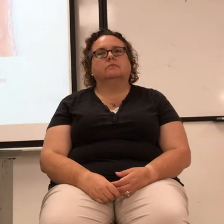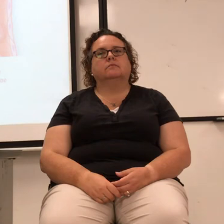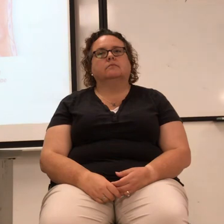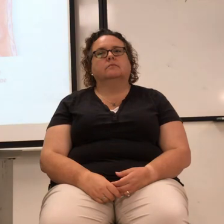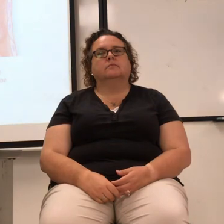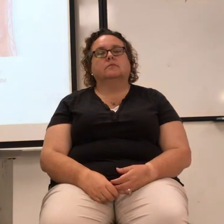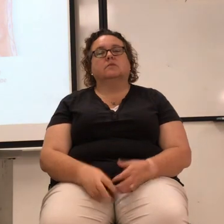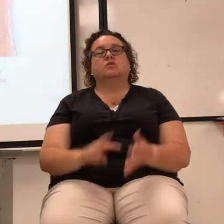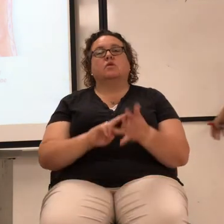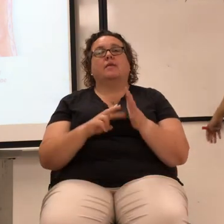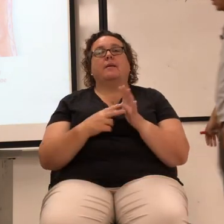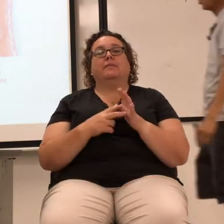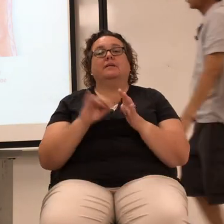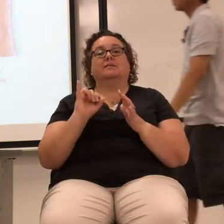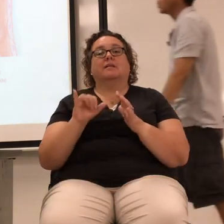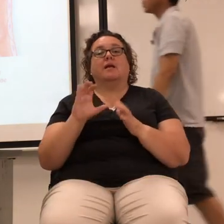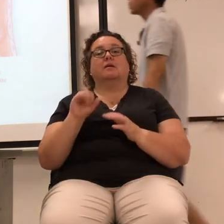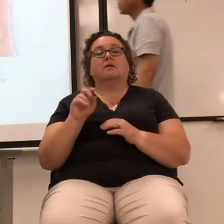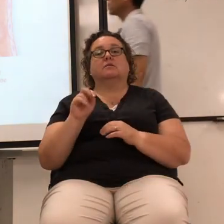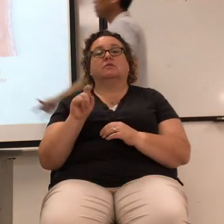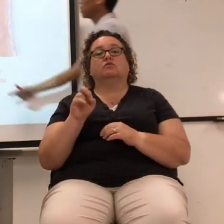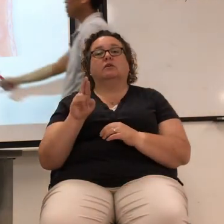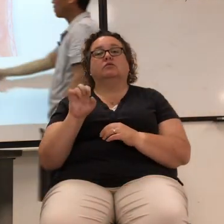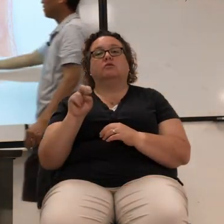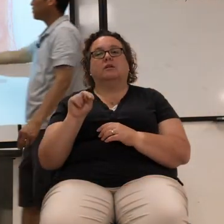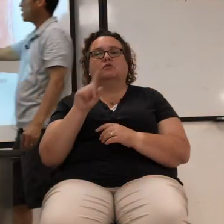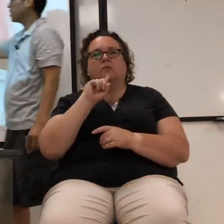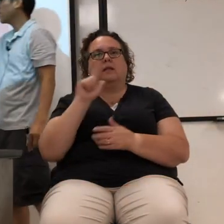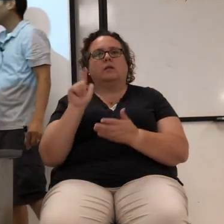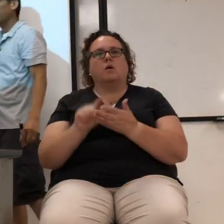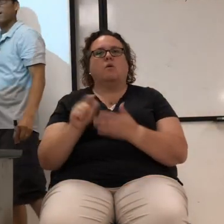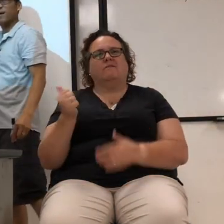So that makes the concentration low, 15.